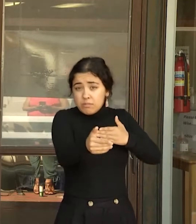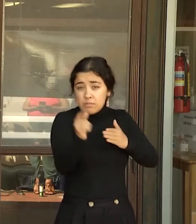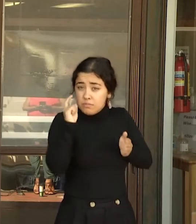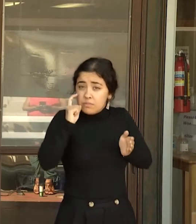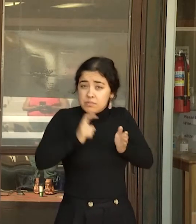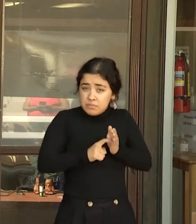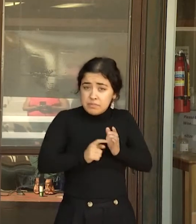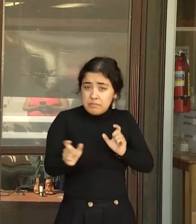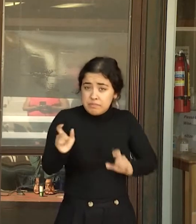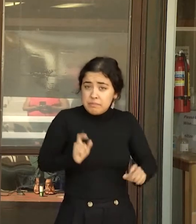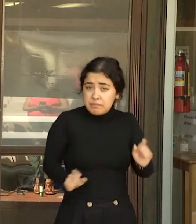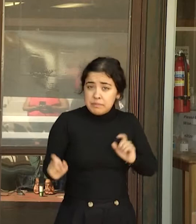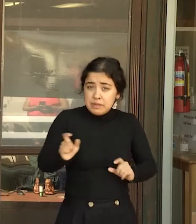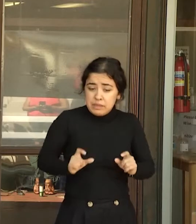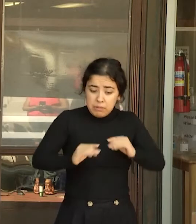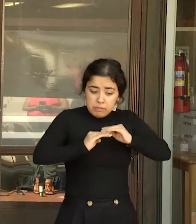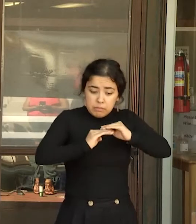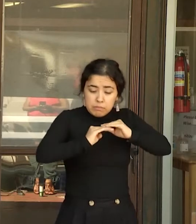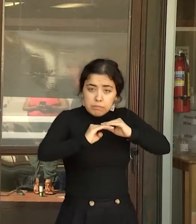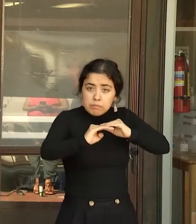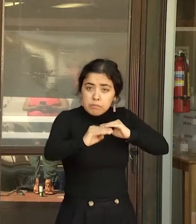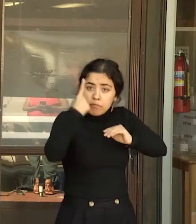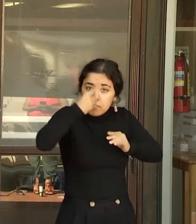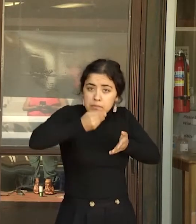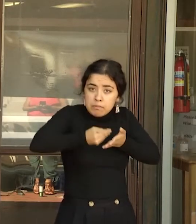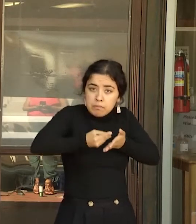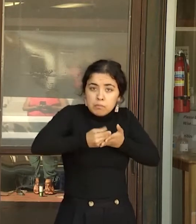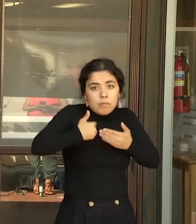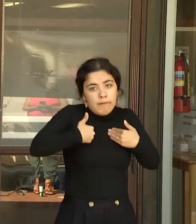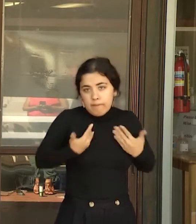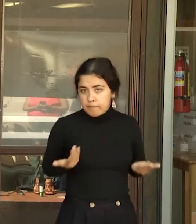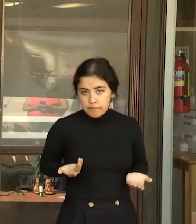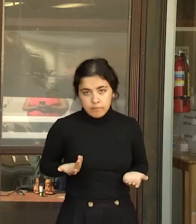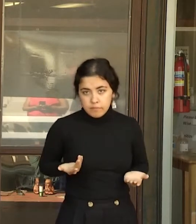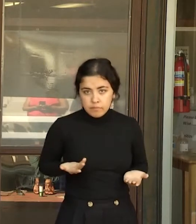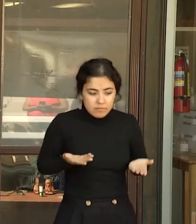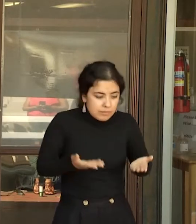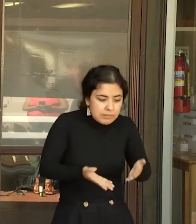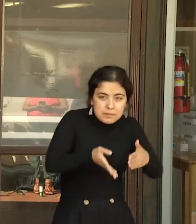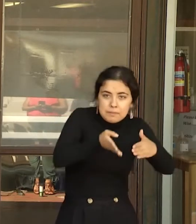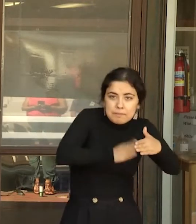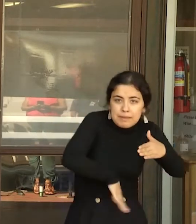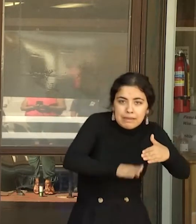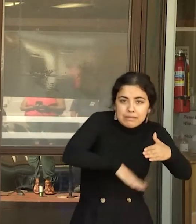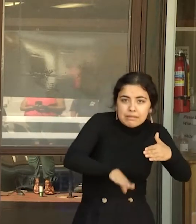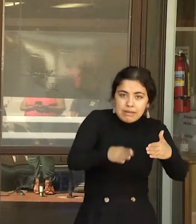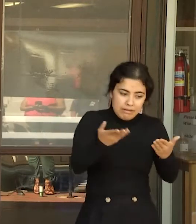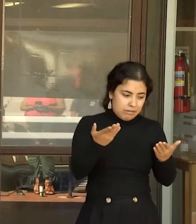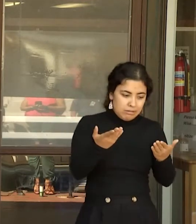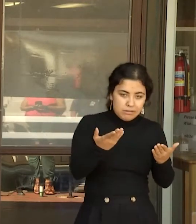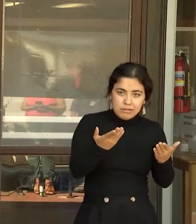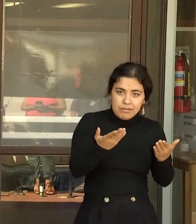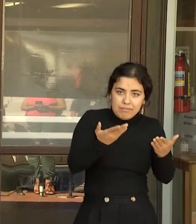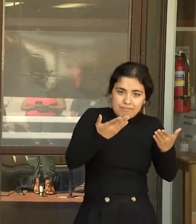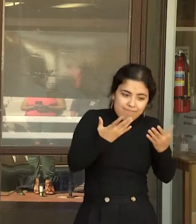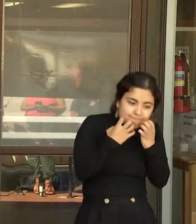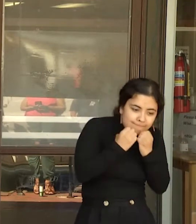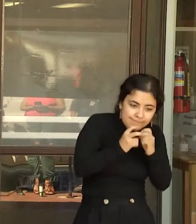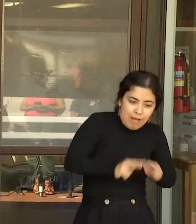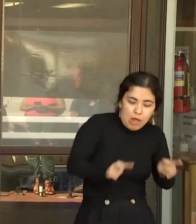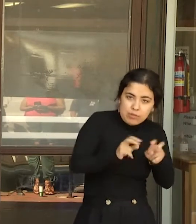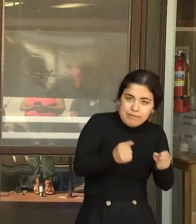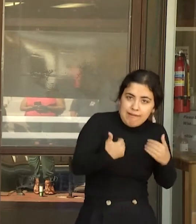people will no longer have stability within something that's very basic and fundamental, and that's housing. I'm